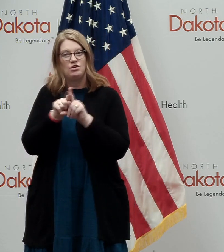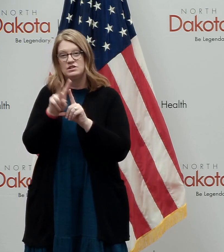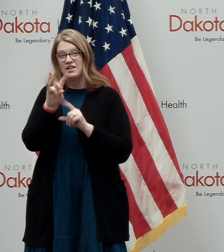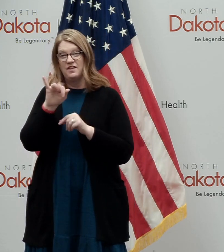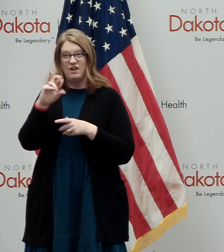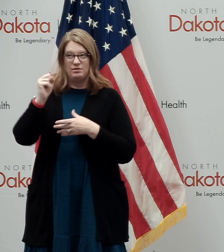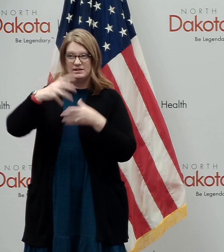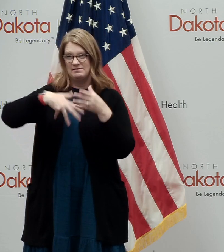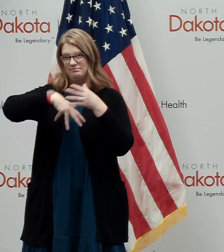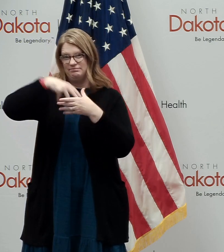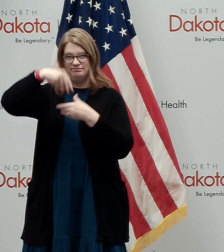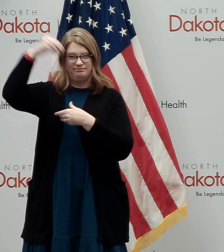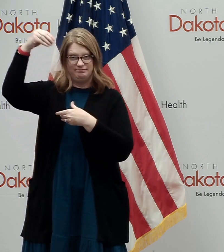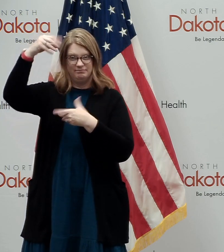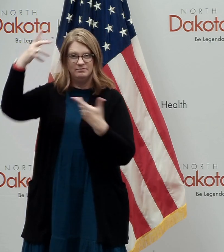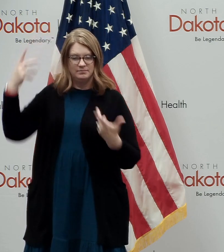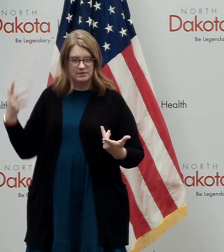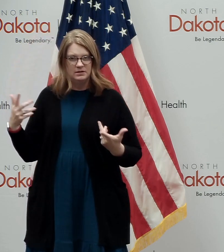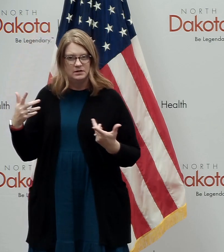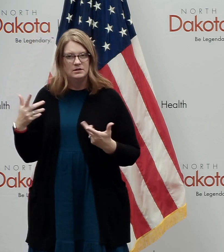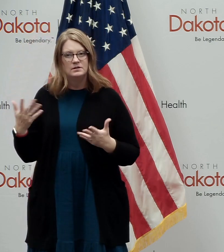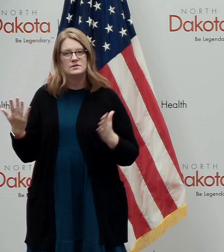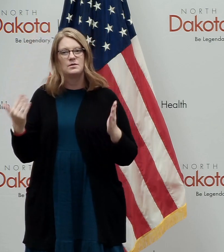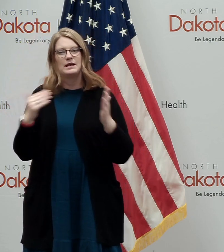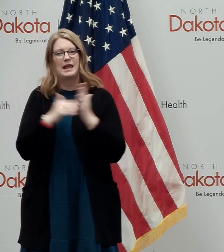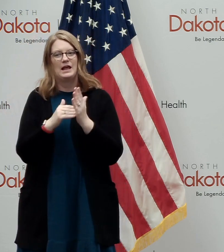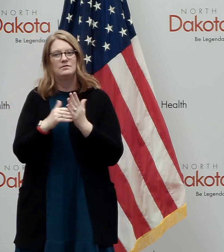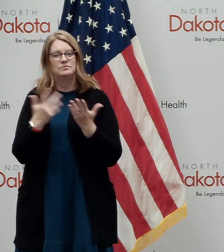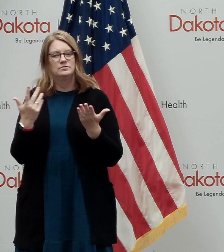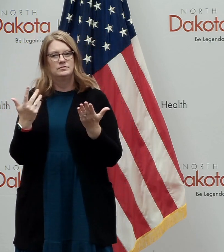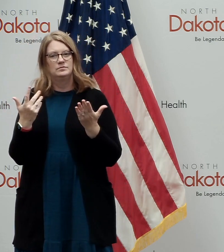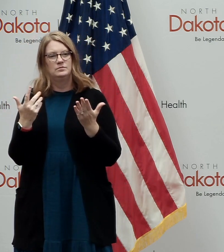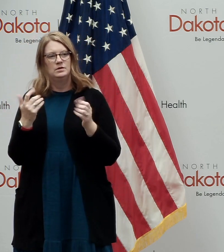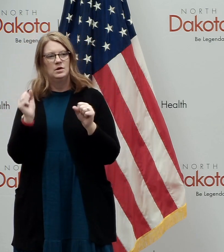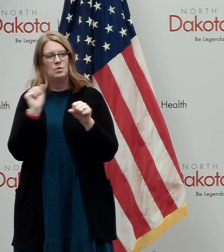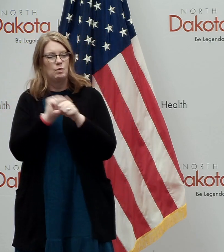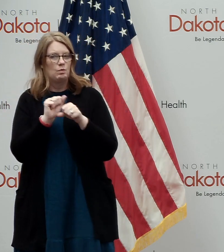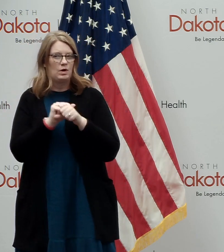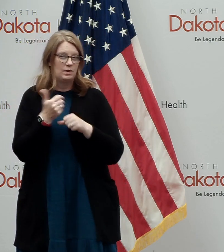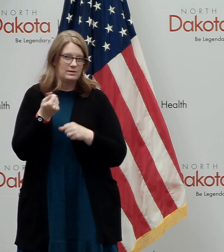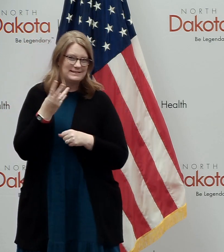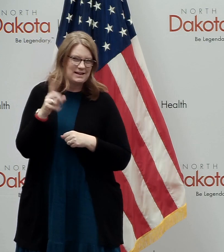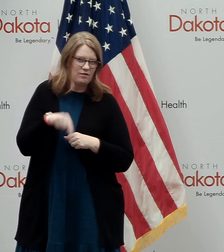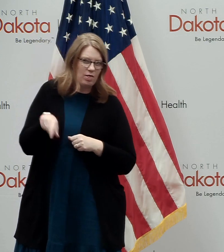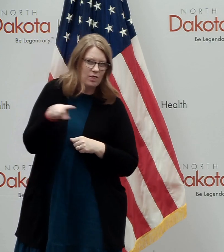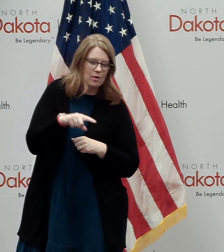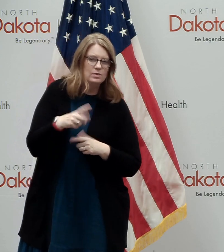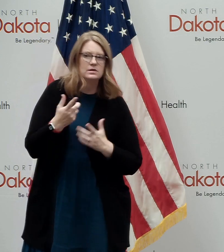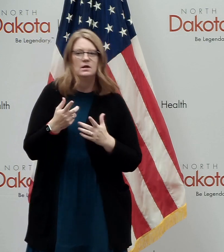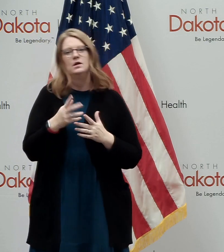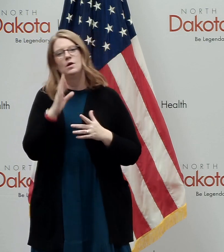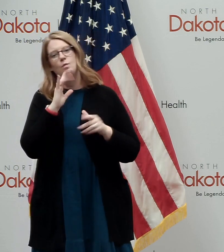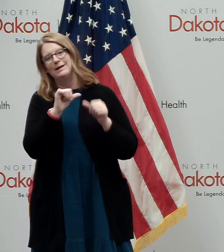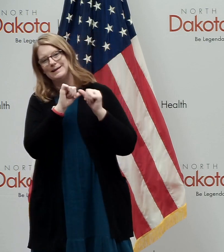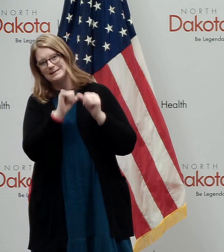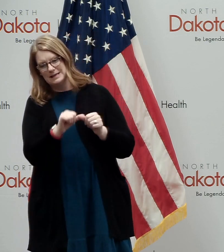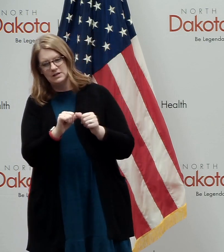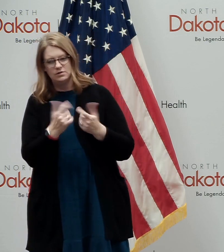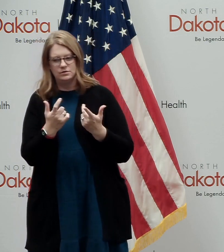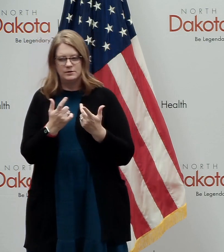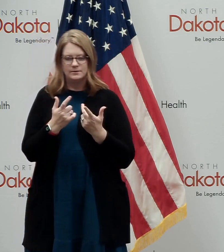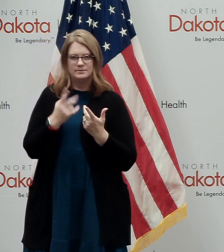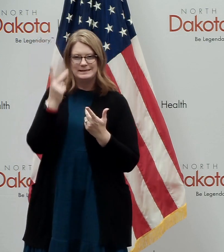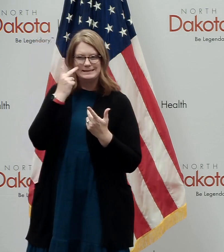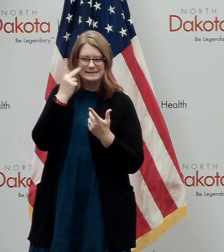matters in these facilities. And so again, we're working with several of those right now, and we'll continue to look at making those investments